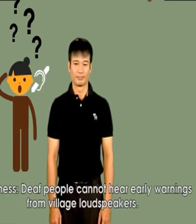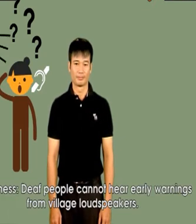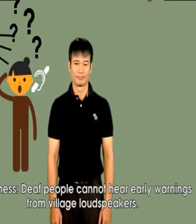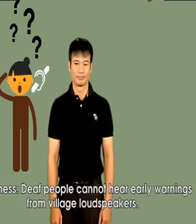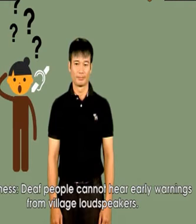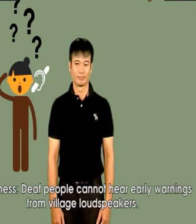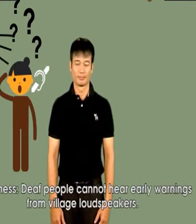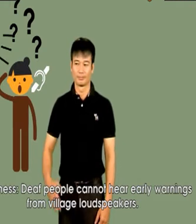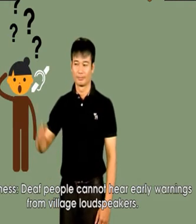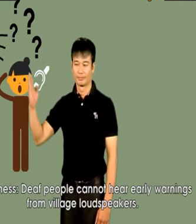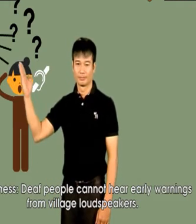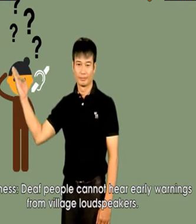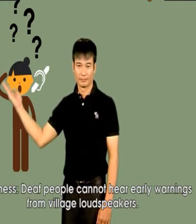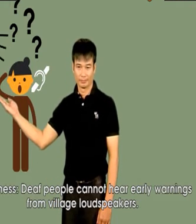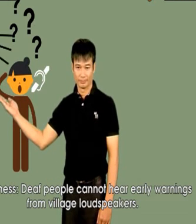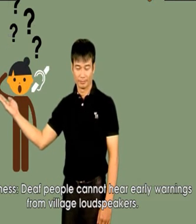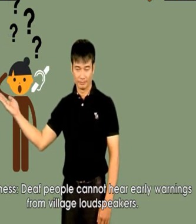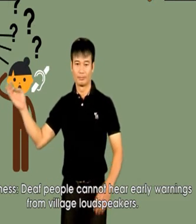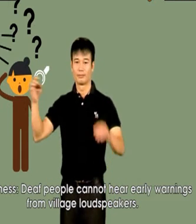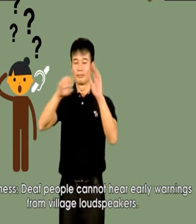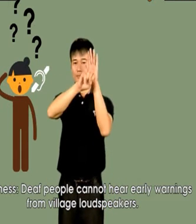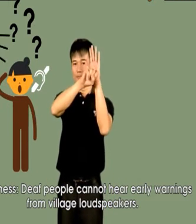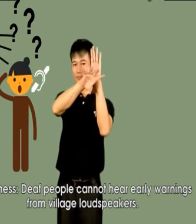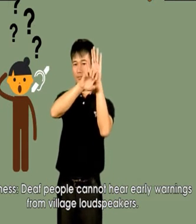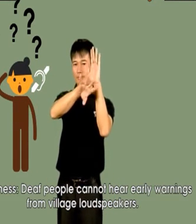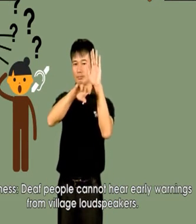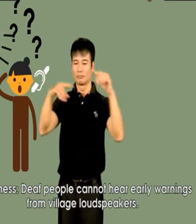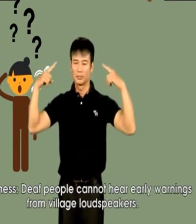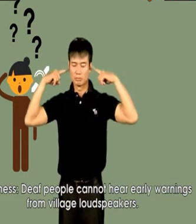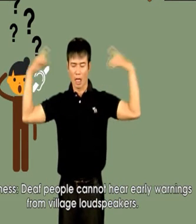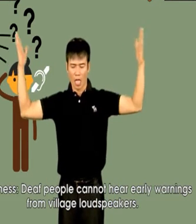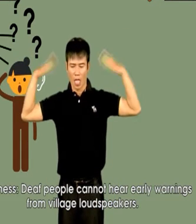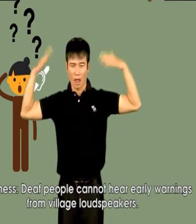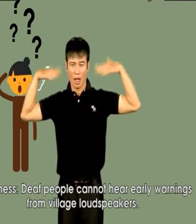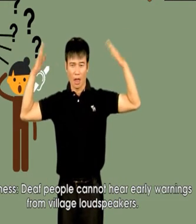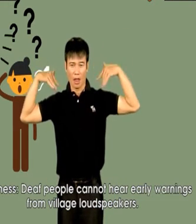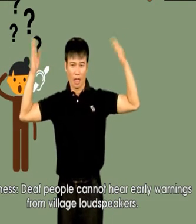Weakness. Deaf people cannot hear early warnings from the village loudspeakers.